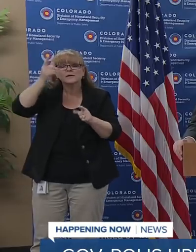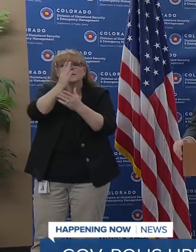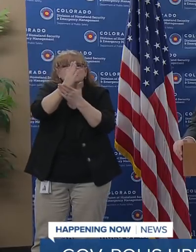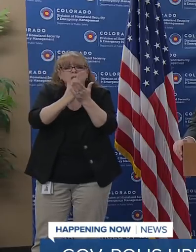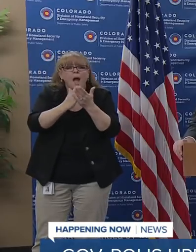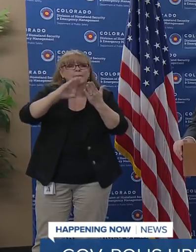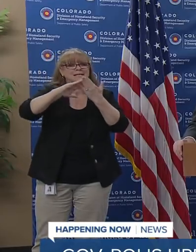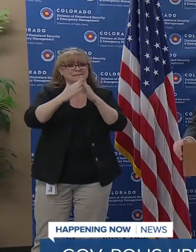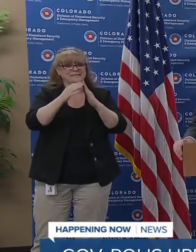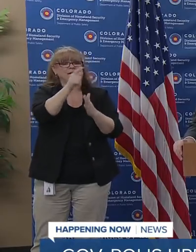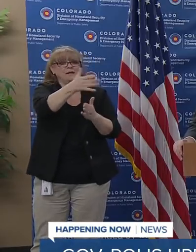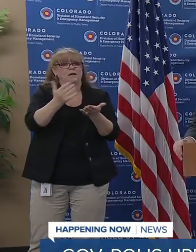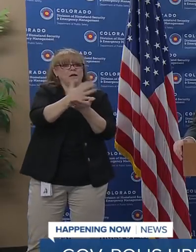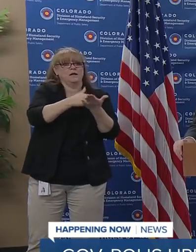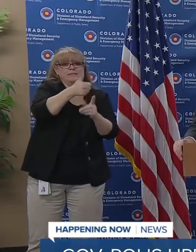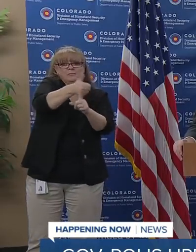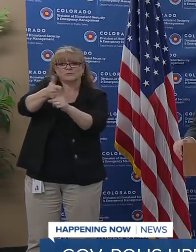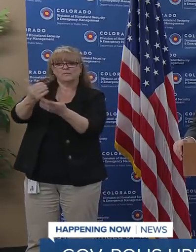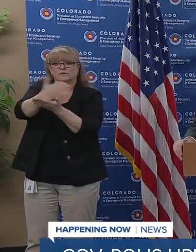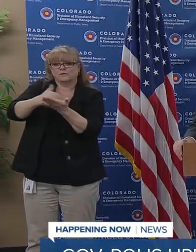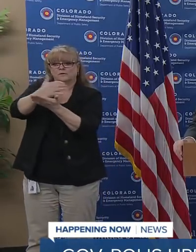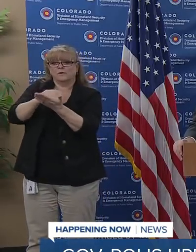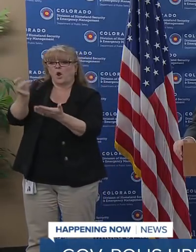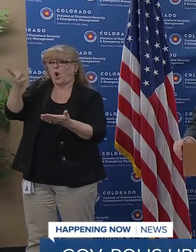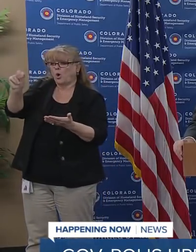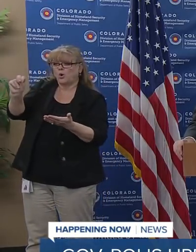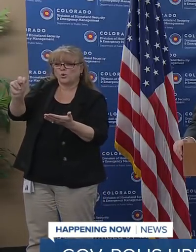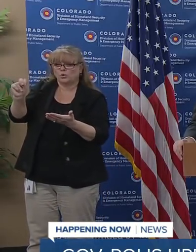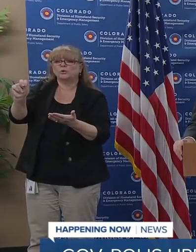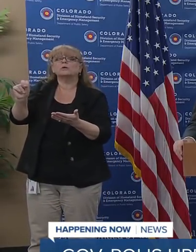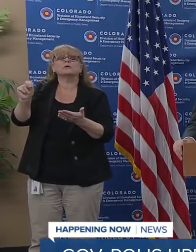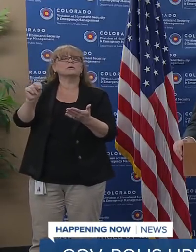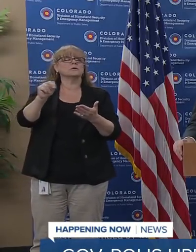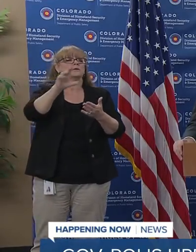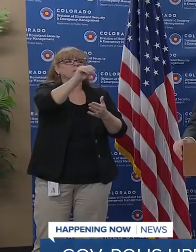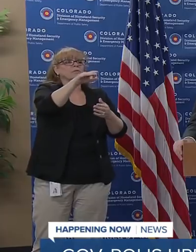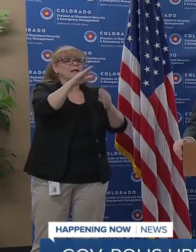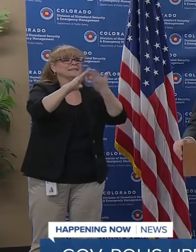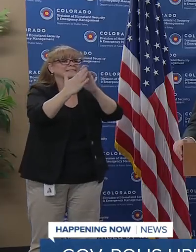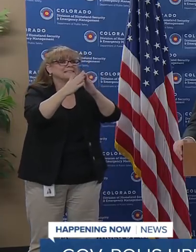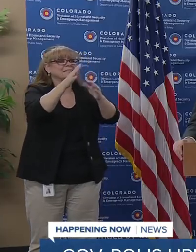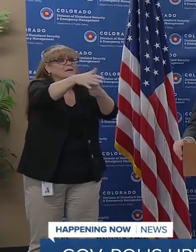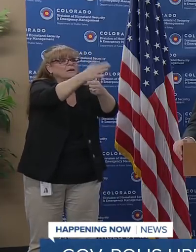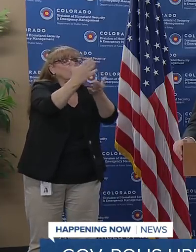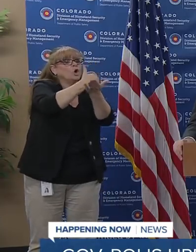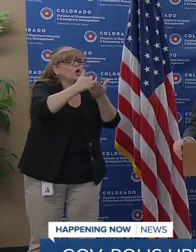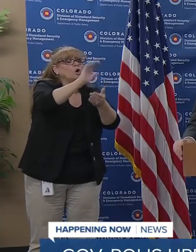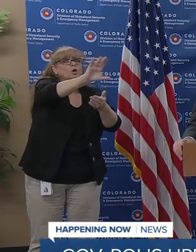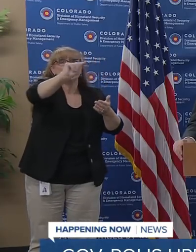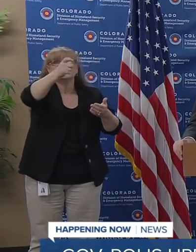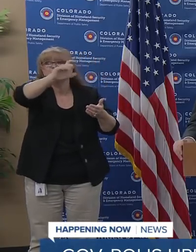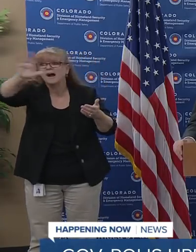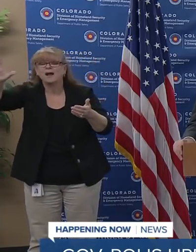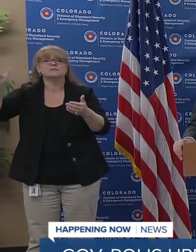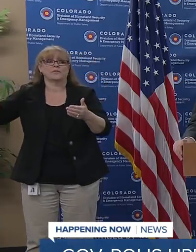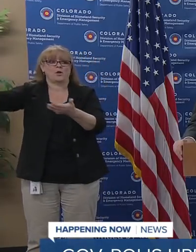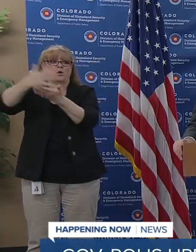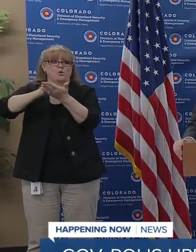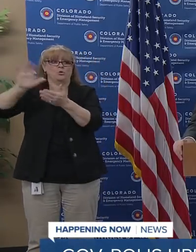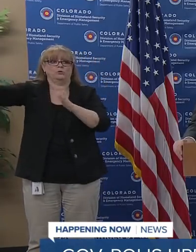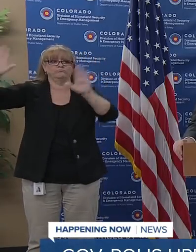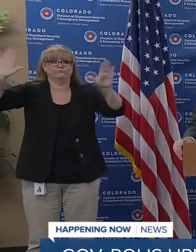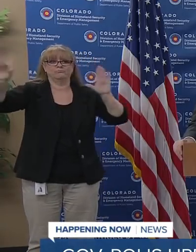many unincorporated areas and other areas of the state. This means that state sales tax that are owed April 20th don't need to be